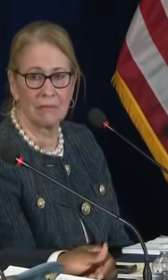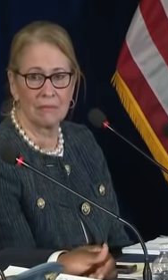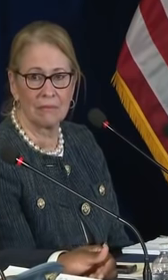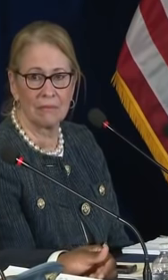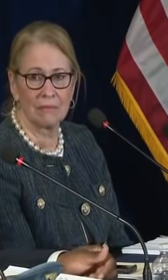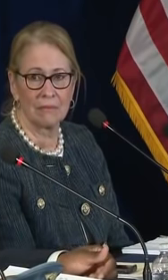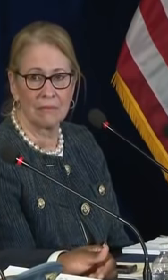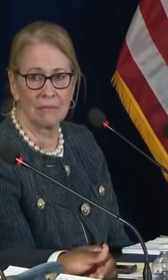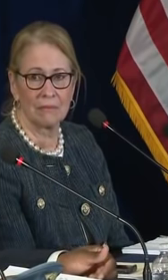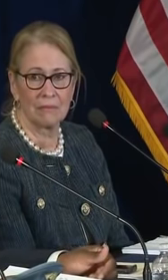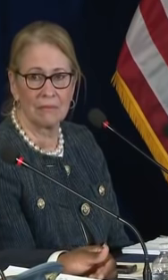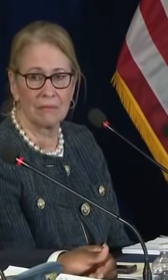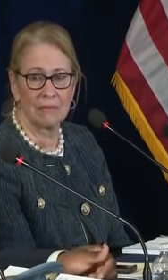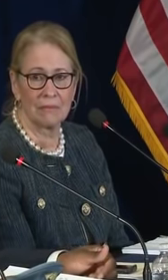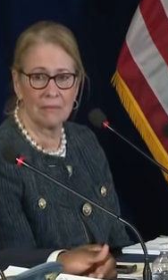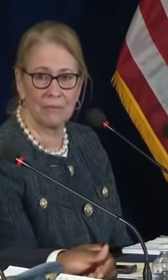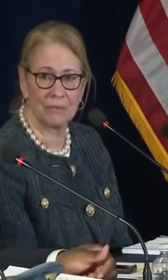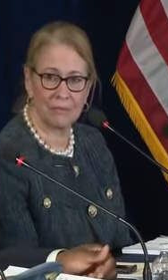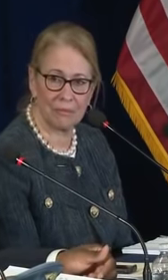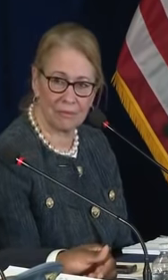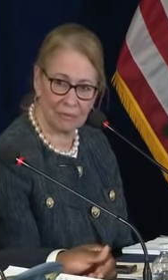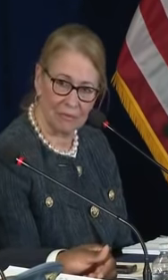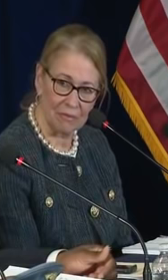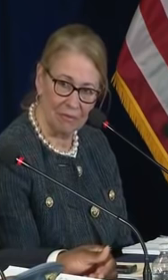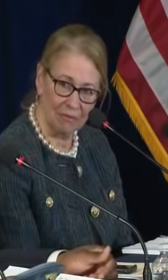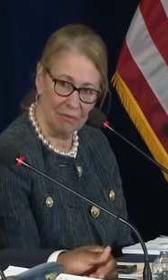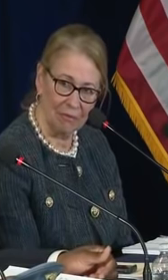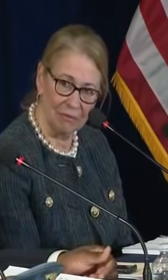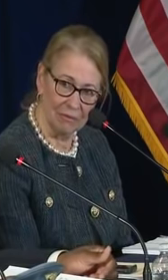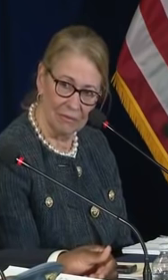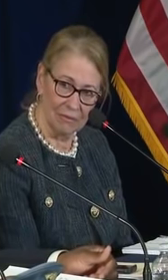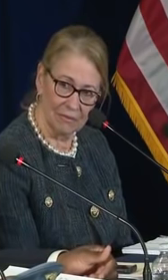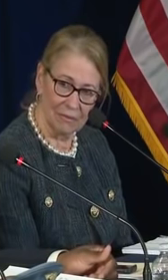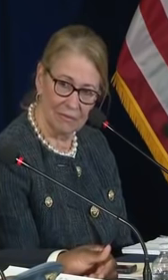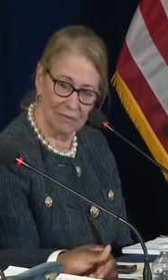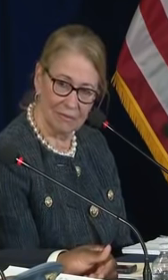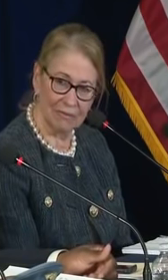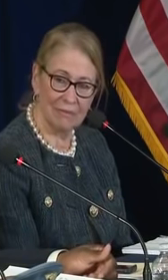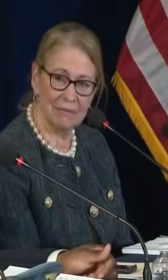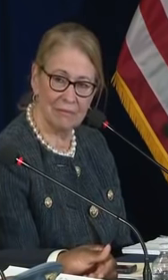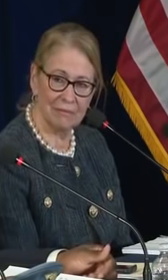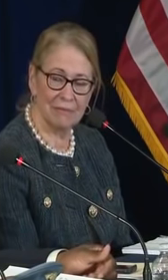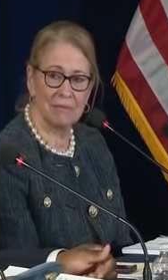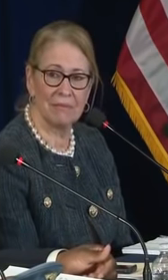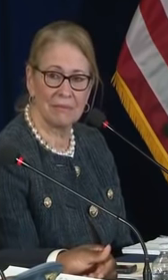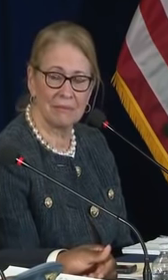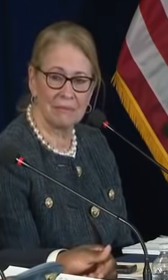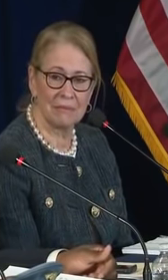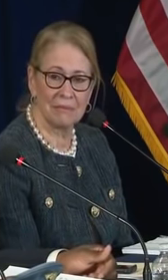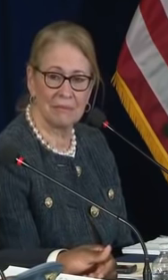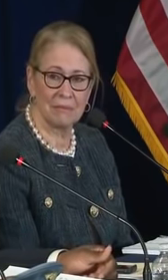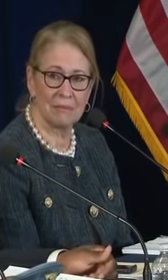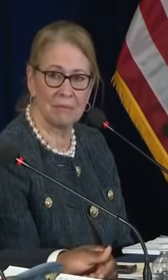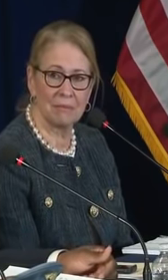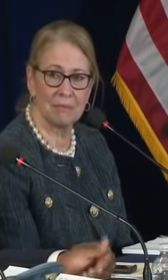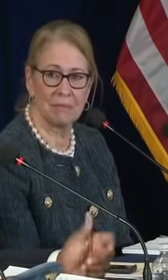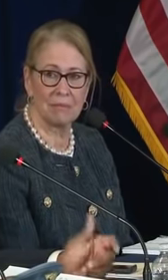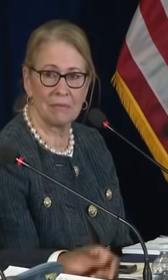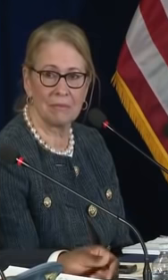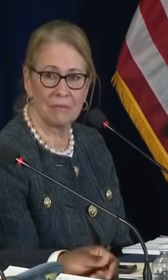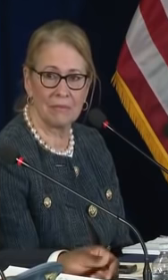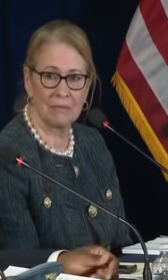my decades of experience in education, I've never seen a challenge as complex and profound as to which we are facing today. An